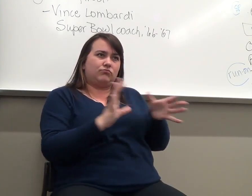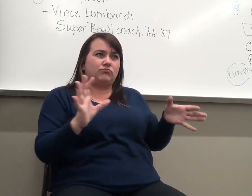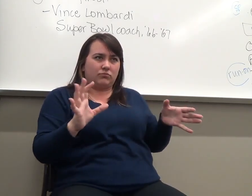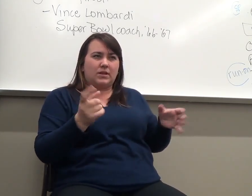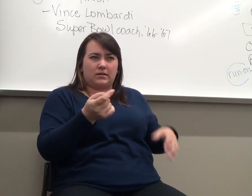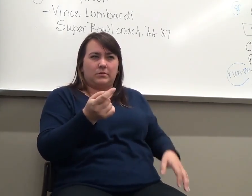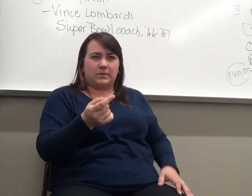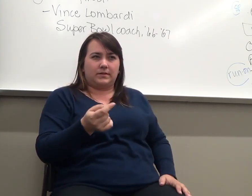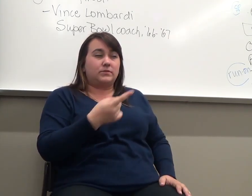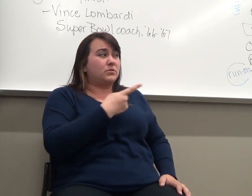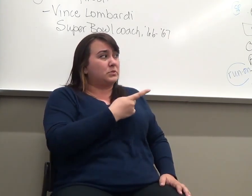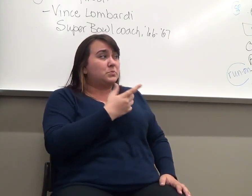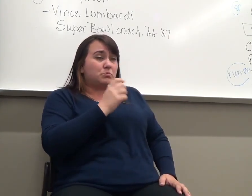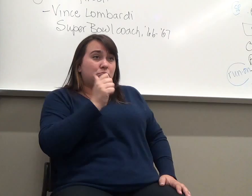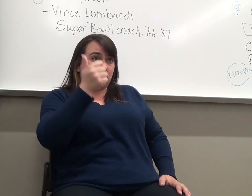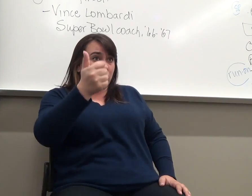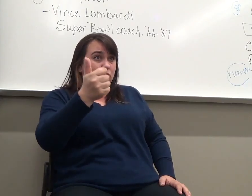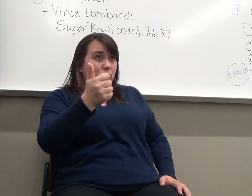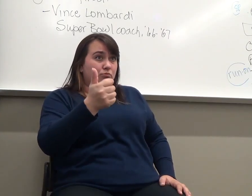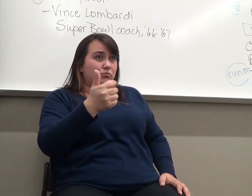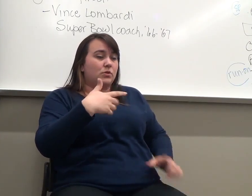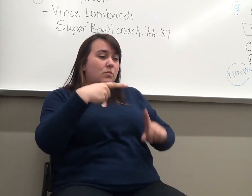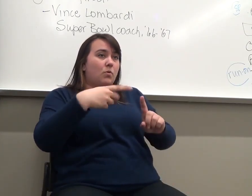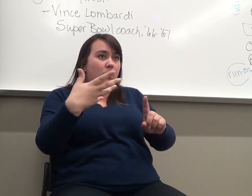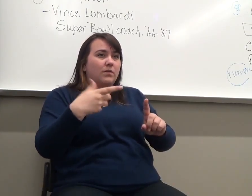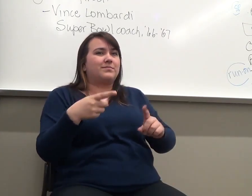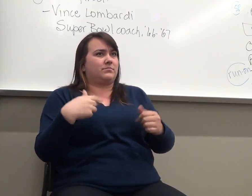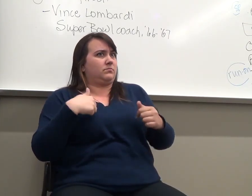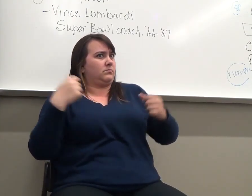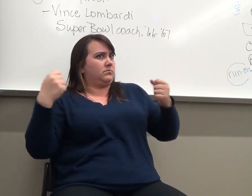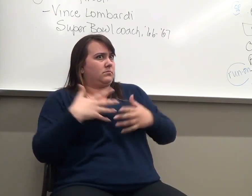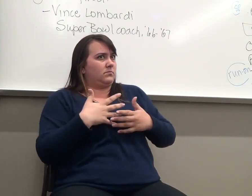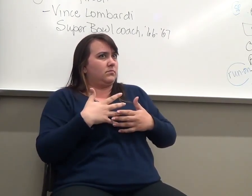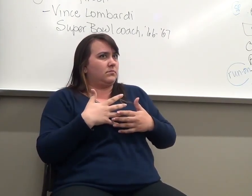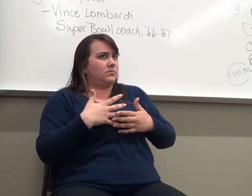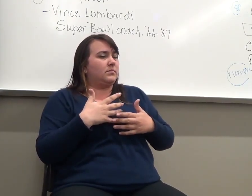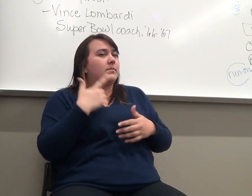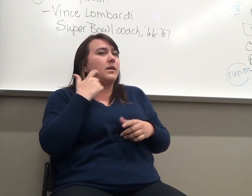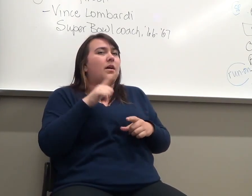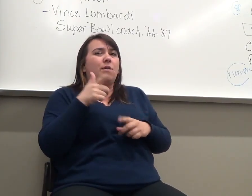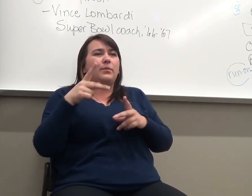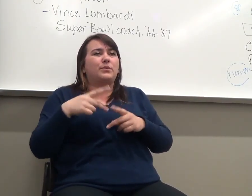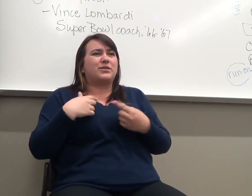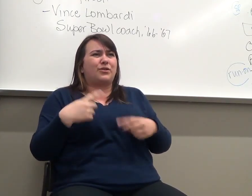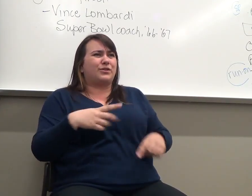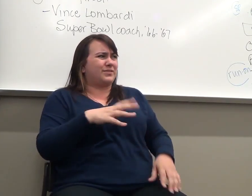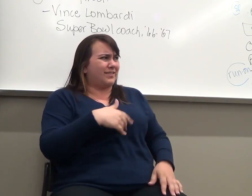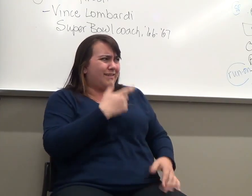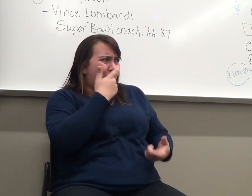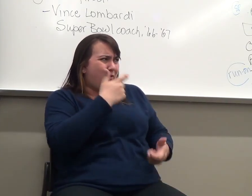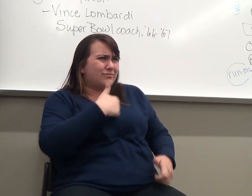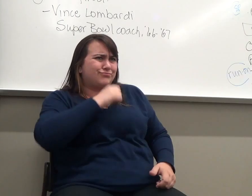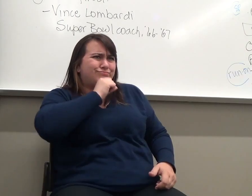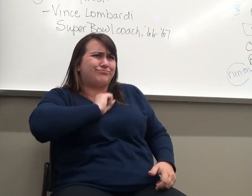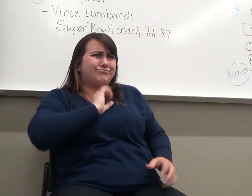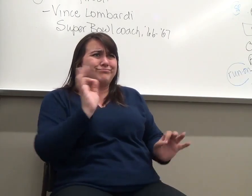has become the person she is. Remember that? So yeah, your topic sentence was